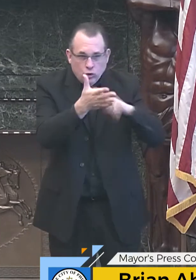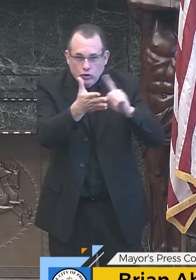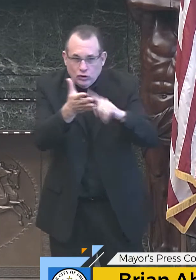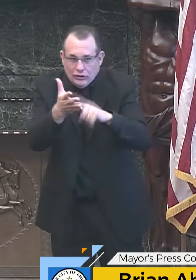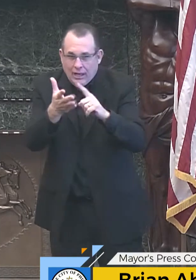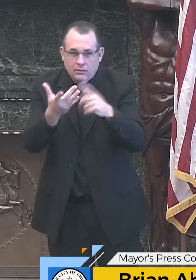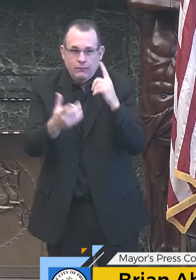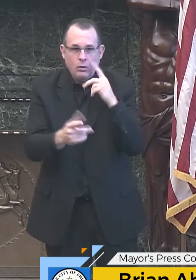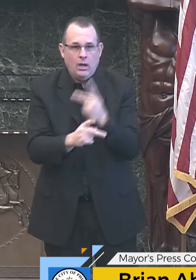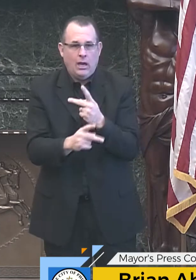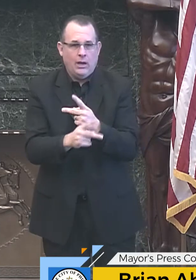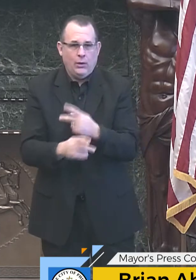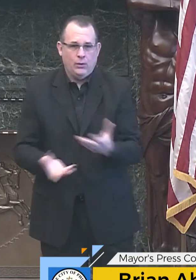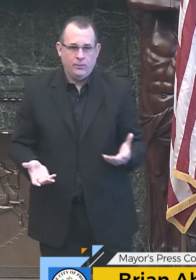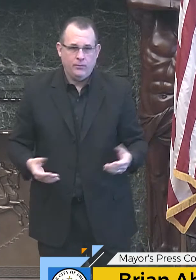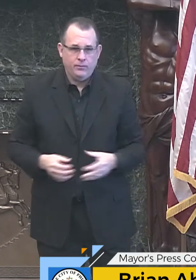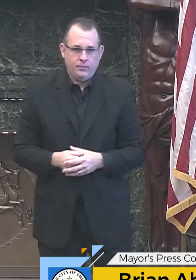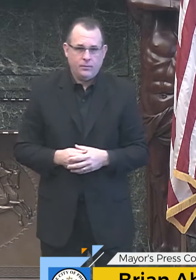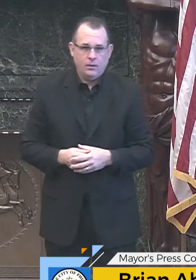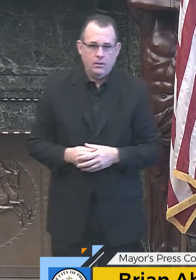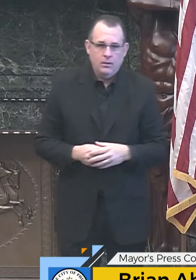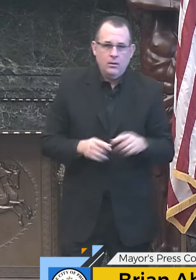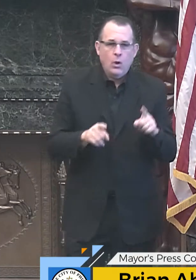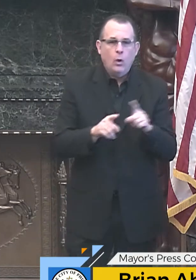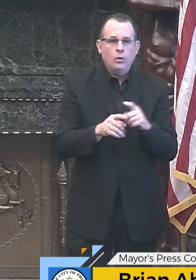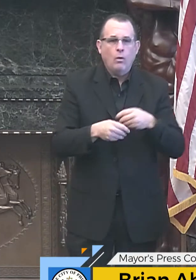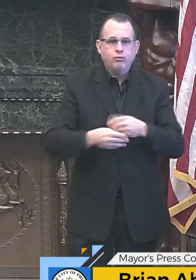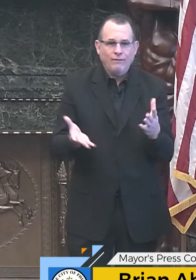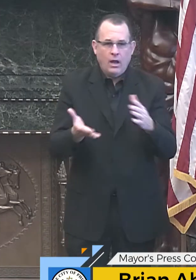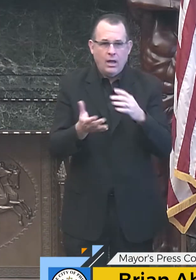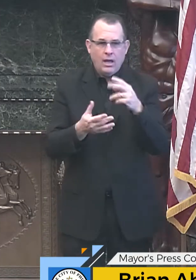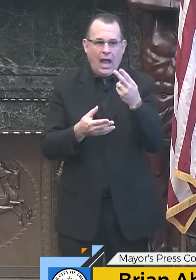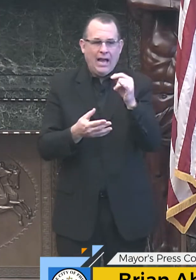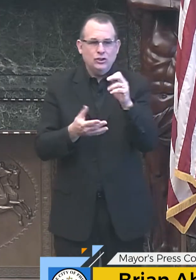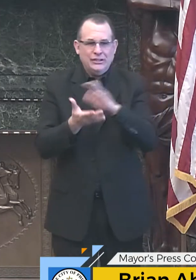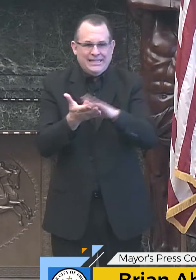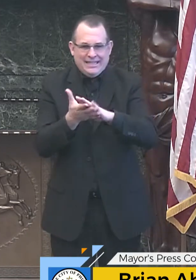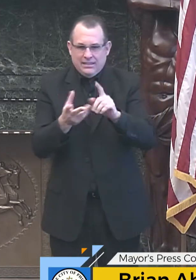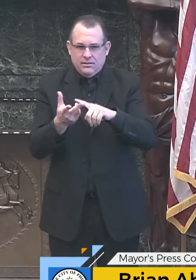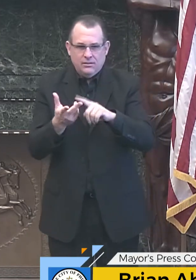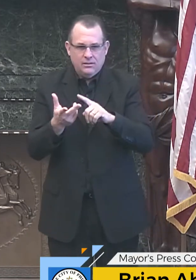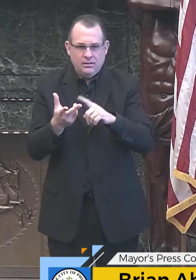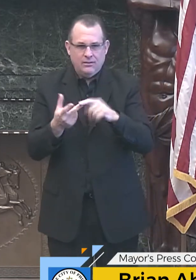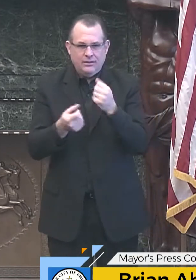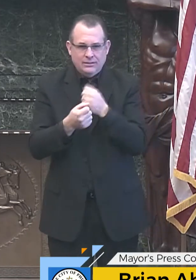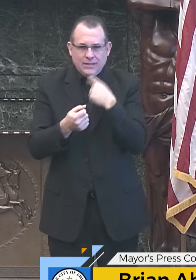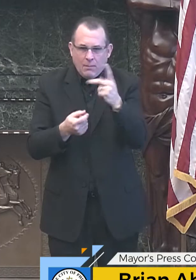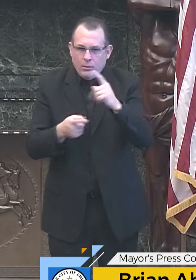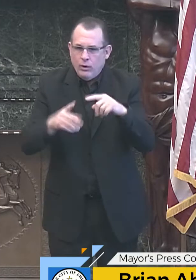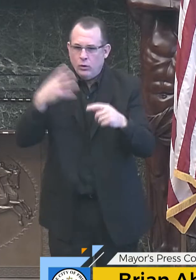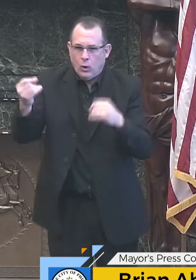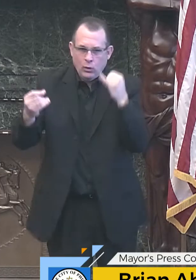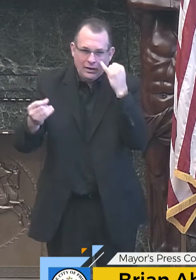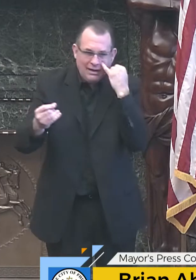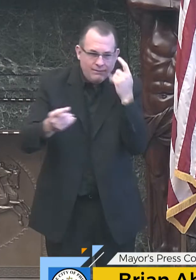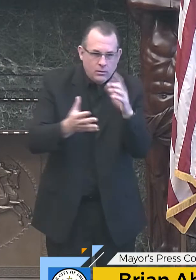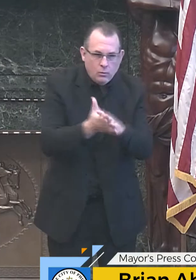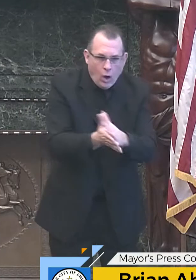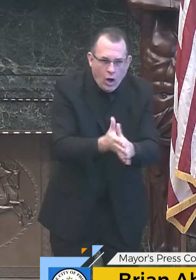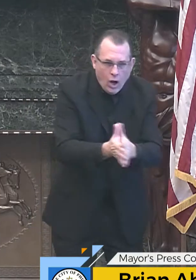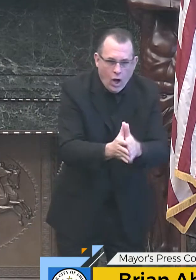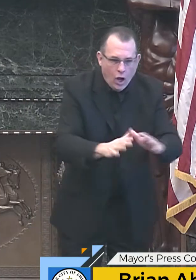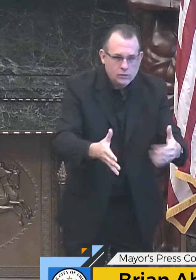providing hygiene kits to the extent supplies are available, directing people to hand washing stations, and distributing food. Many